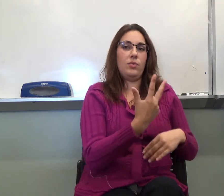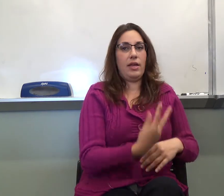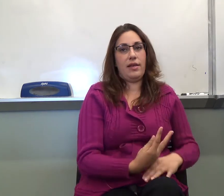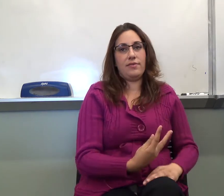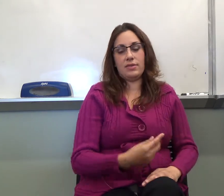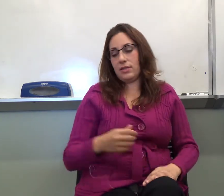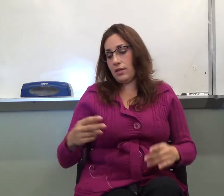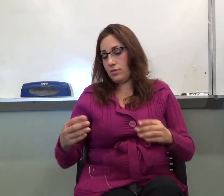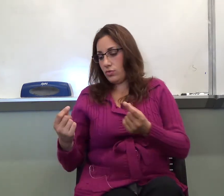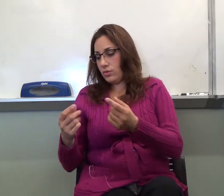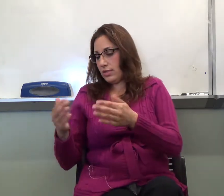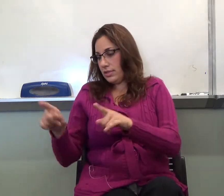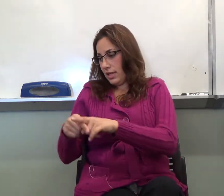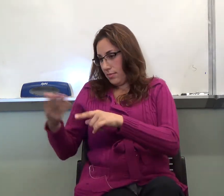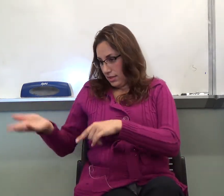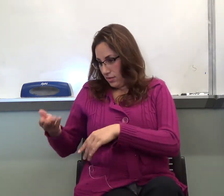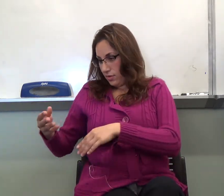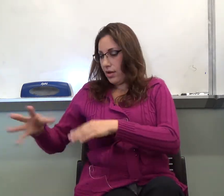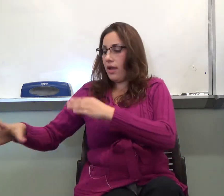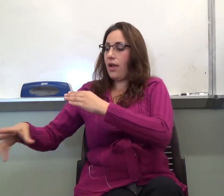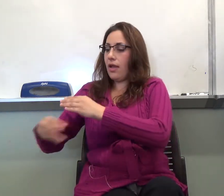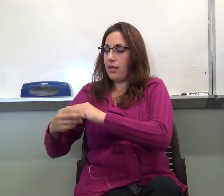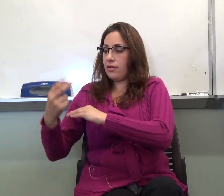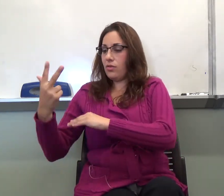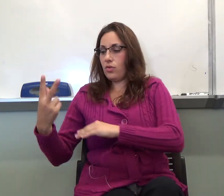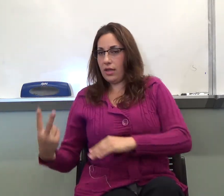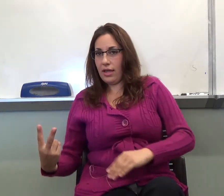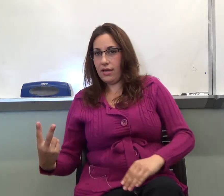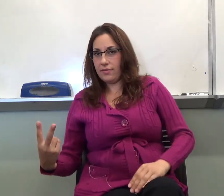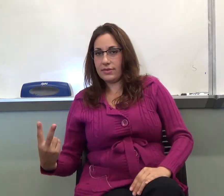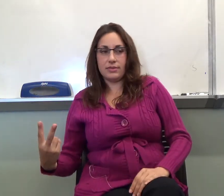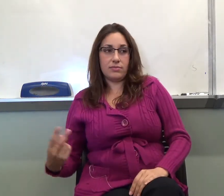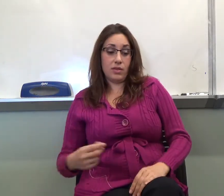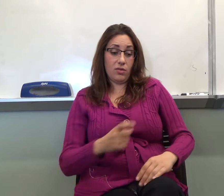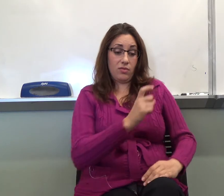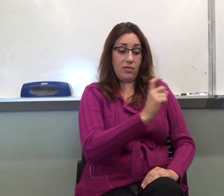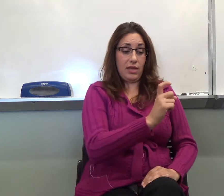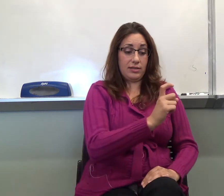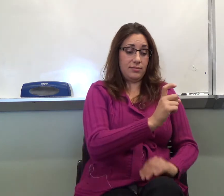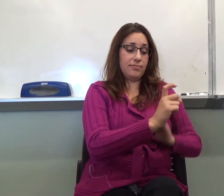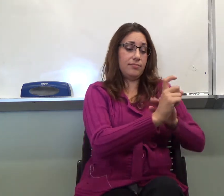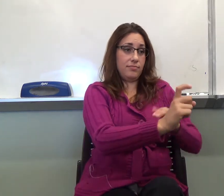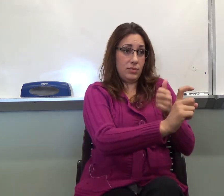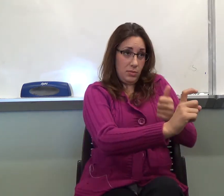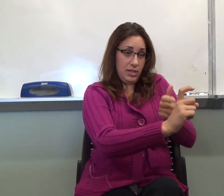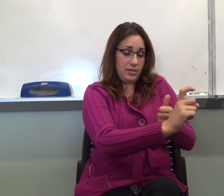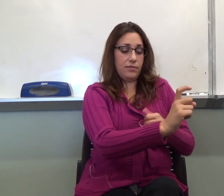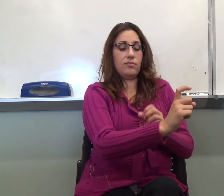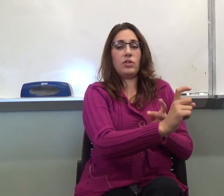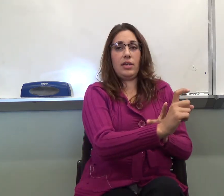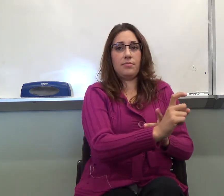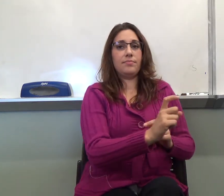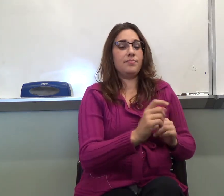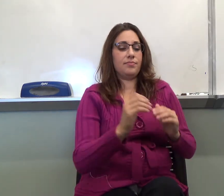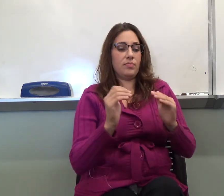to nothing. Now we've isolated the x. And now we have 15 halves and 3 more halves. That gives us 18